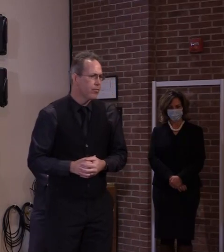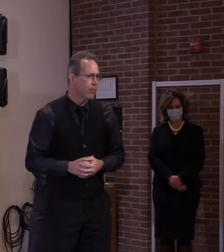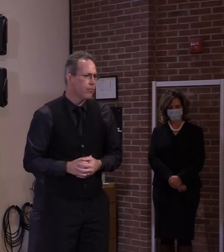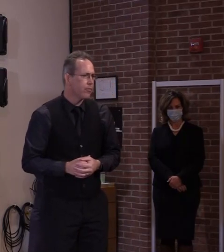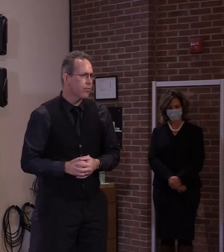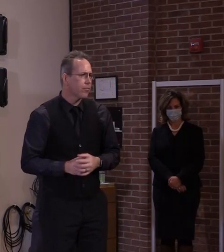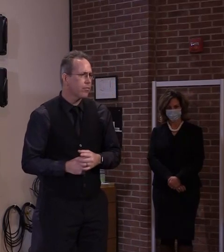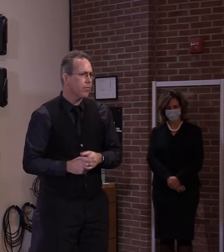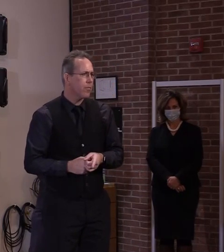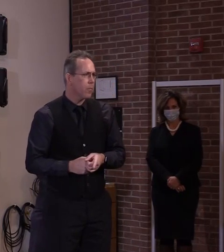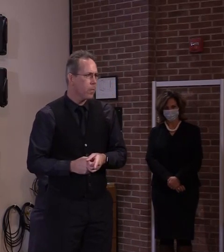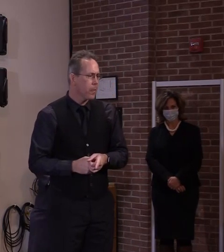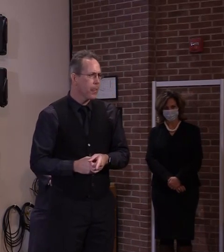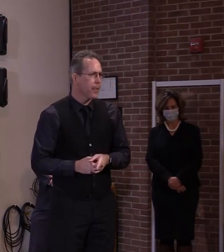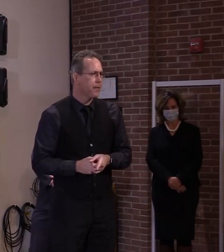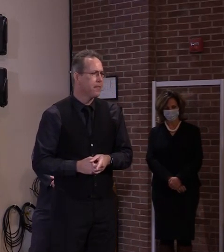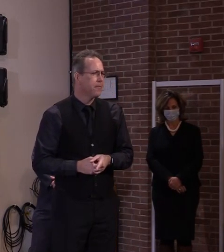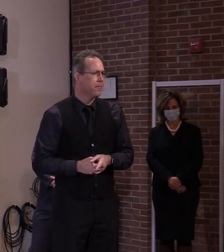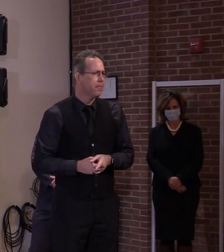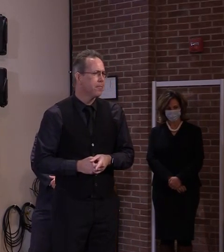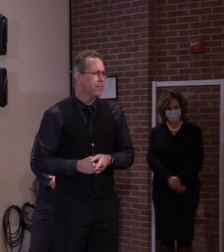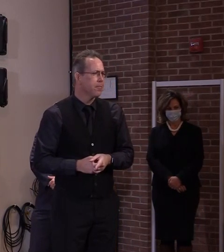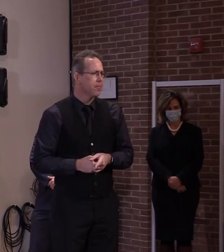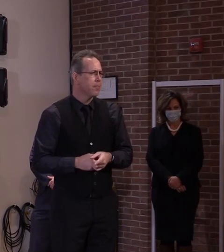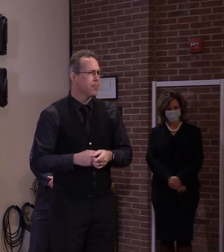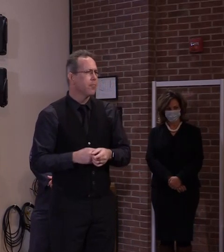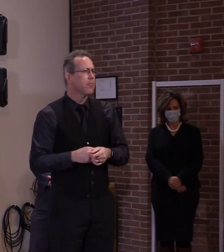Ed Barber, Newport Daily Express.